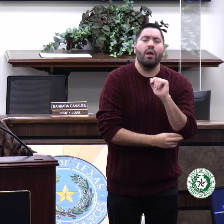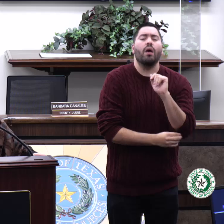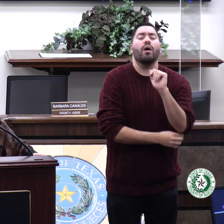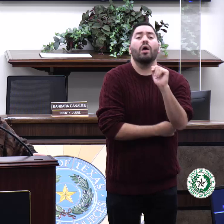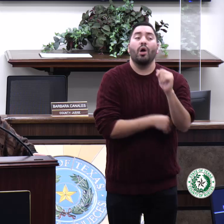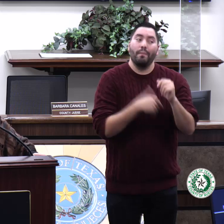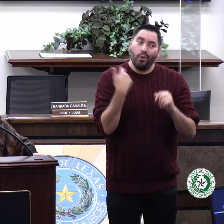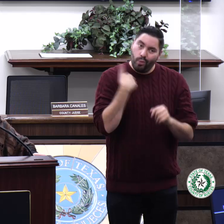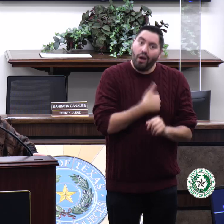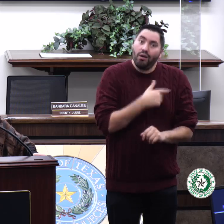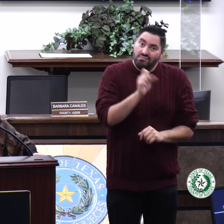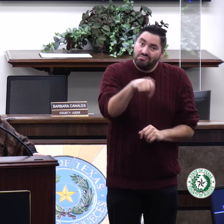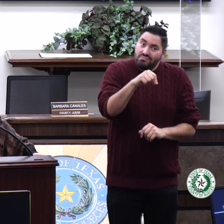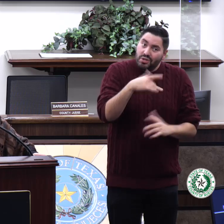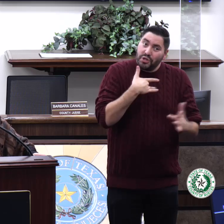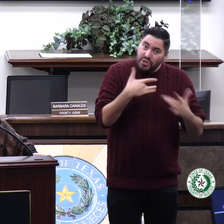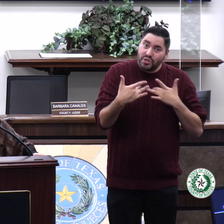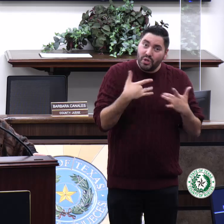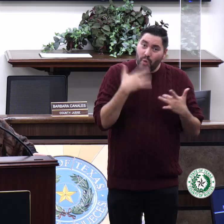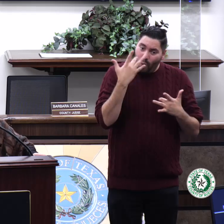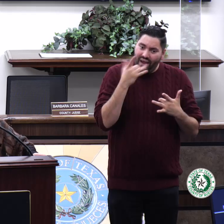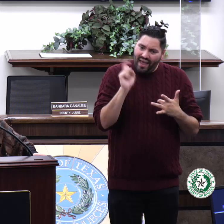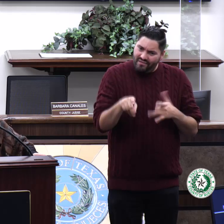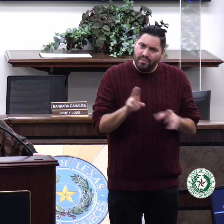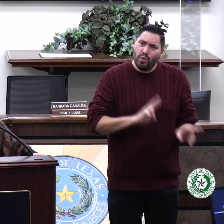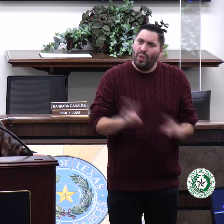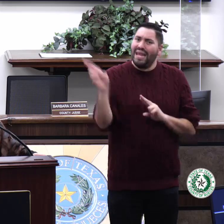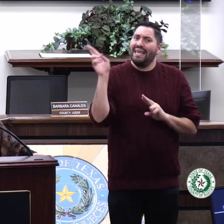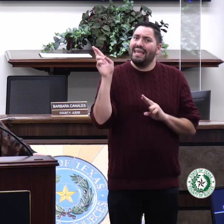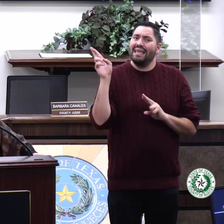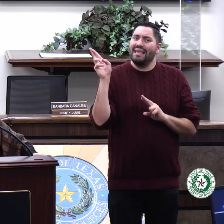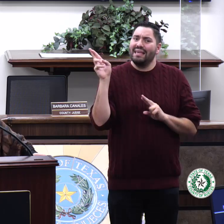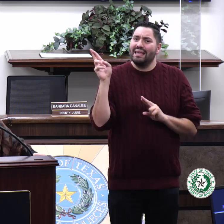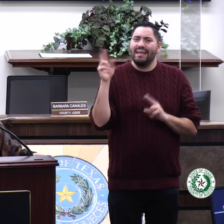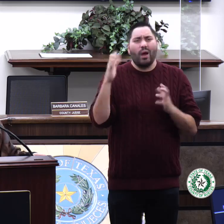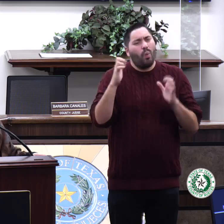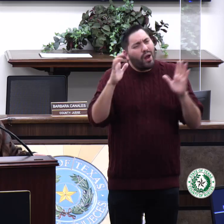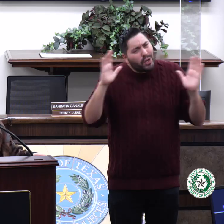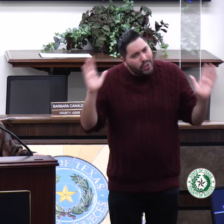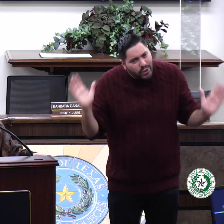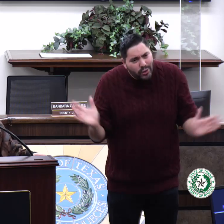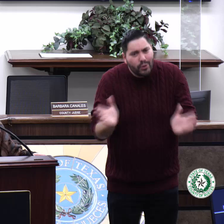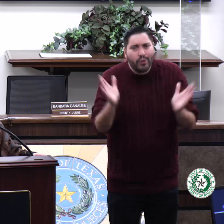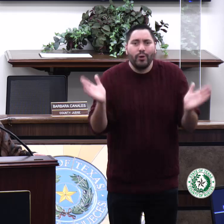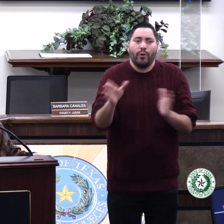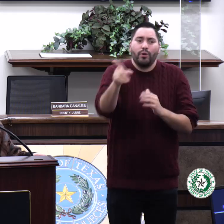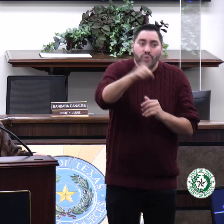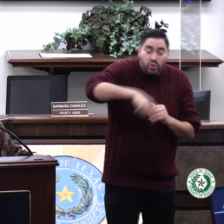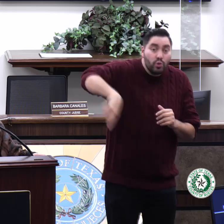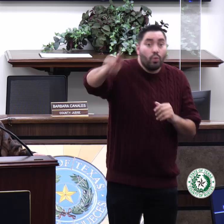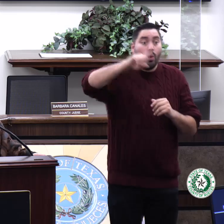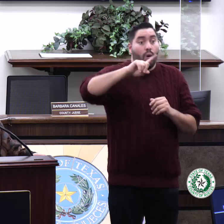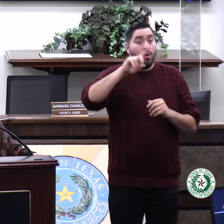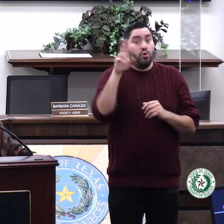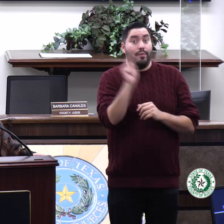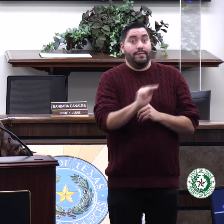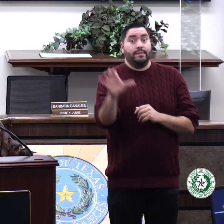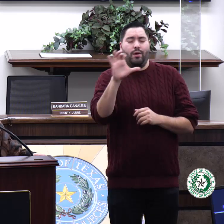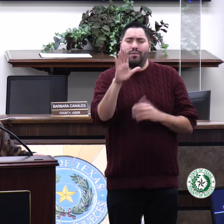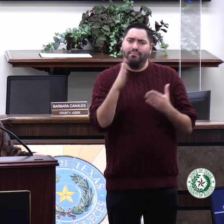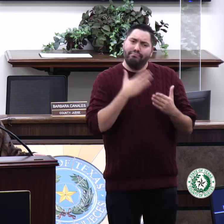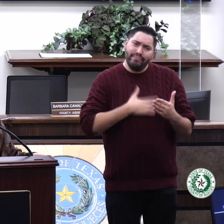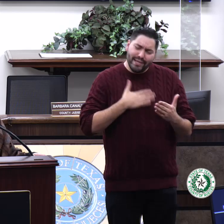are concerned about being prepared. And I want to urge everybody in Nueces County to get